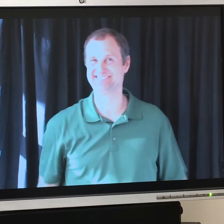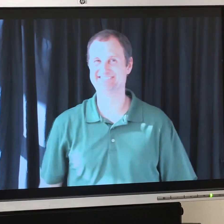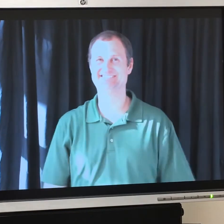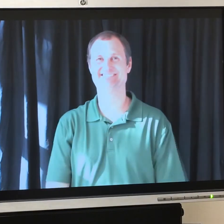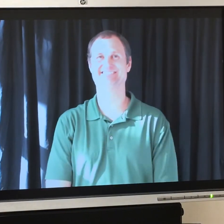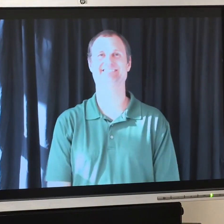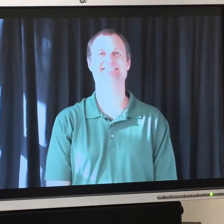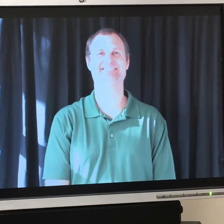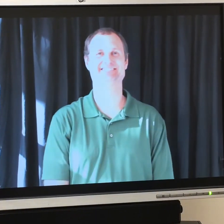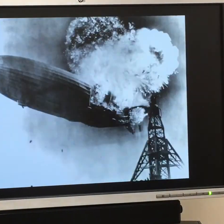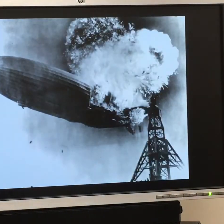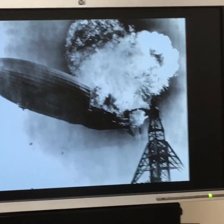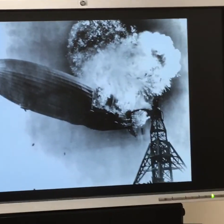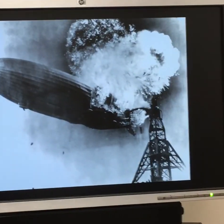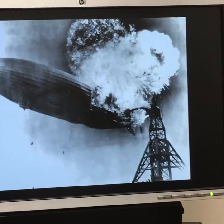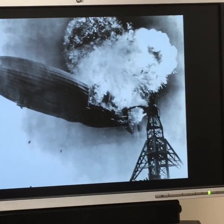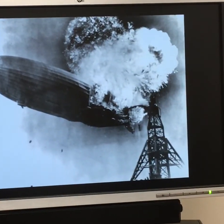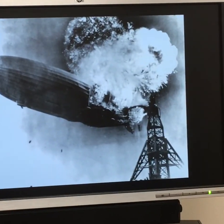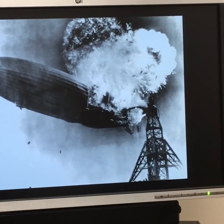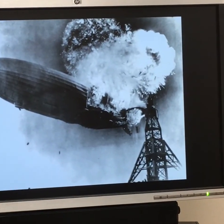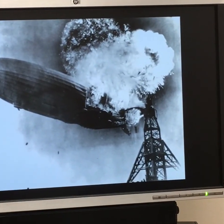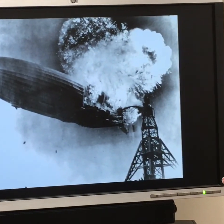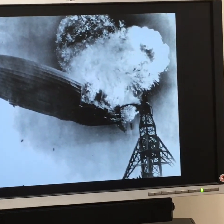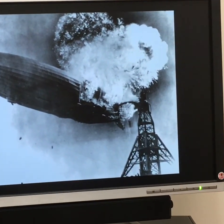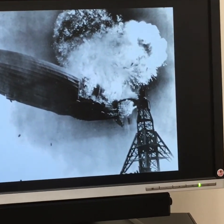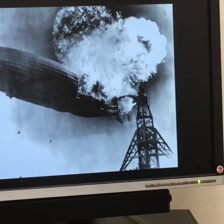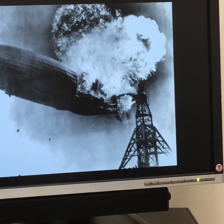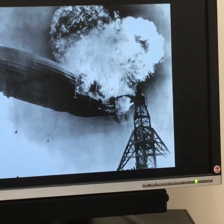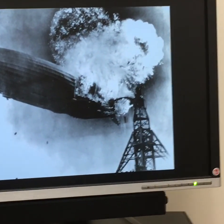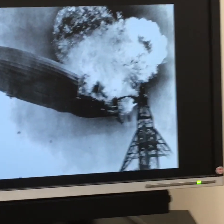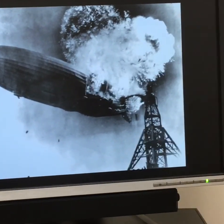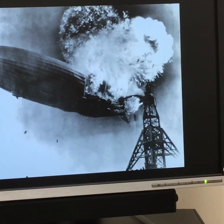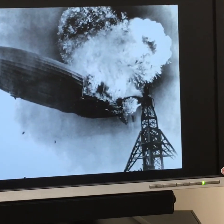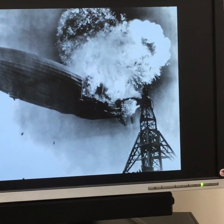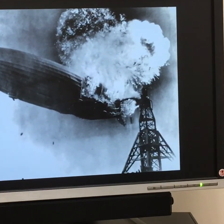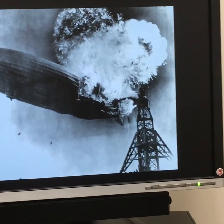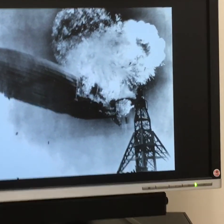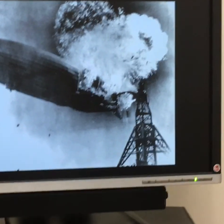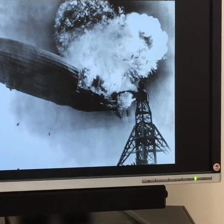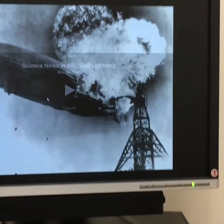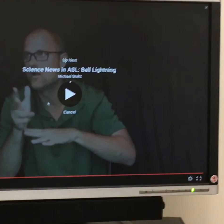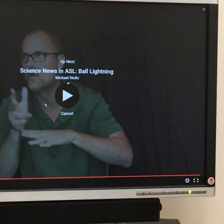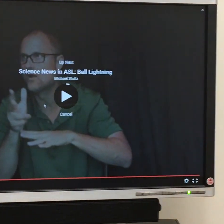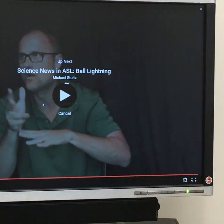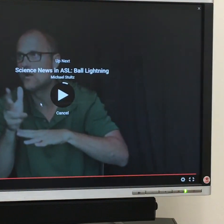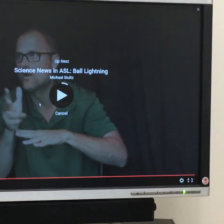Science rocks. Death. Science is awesome.